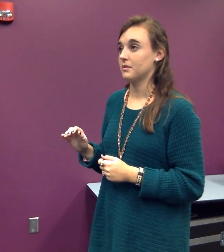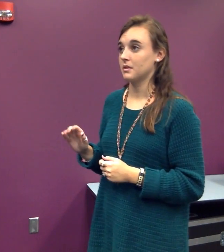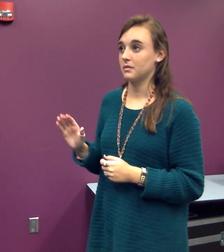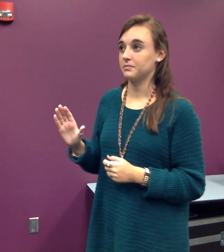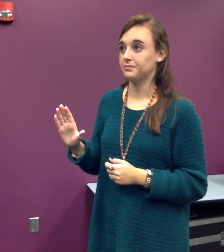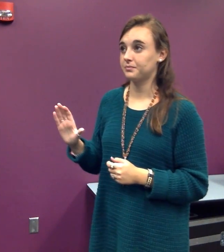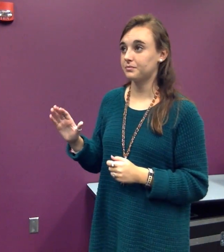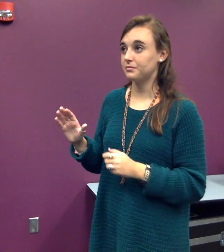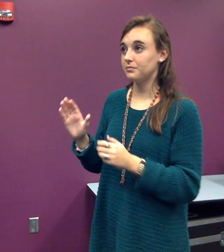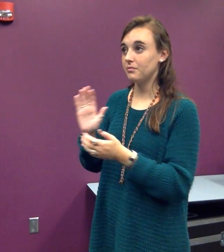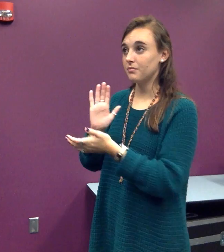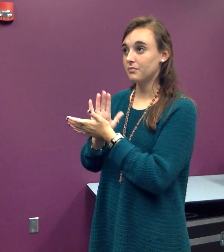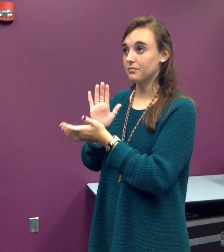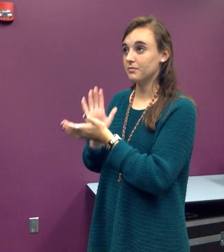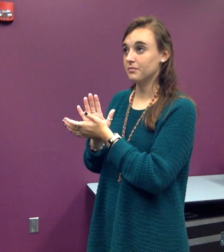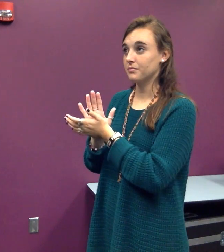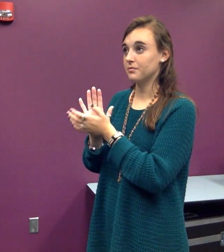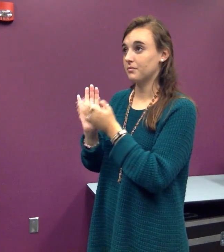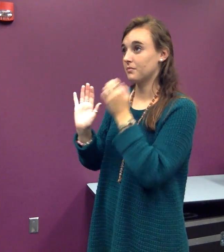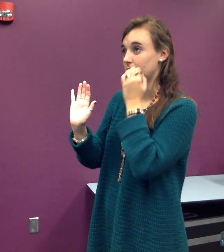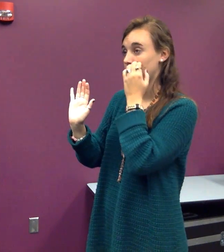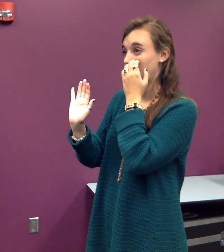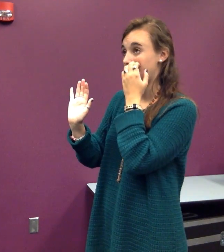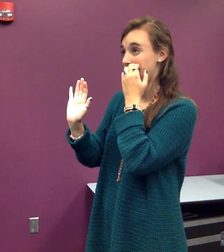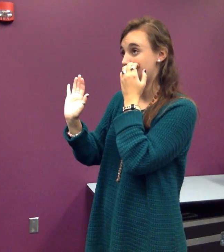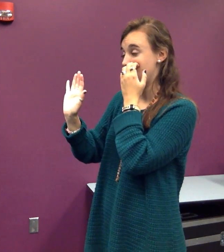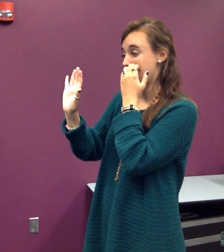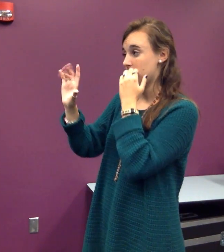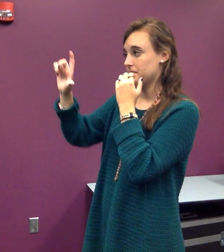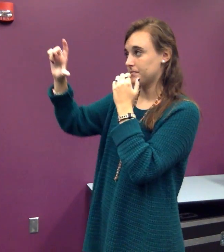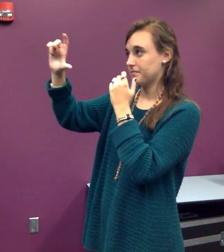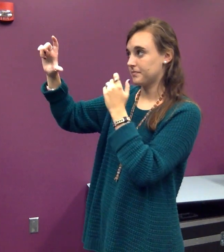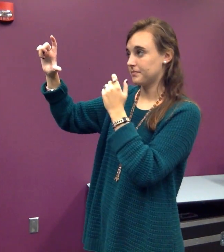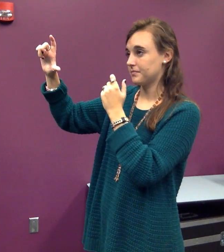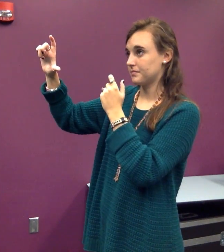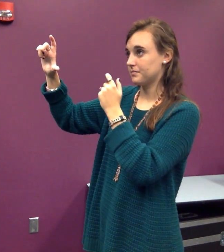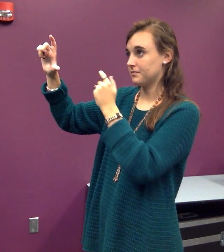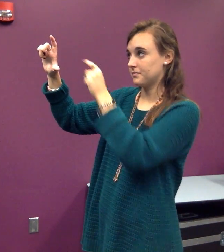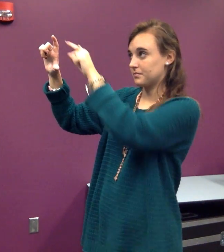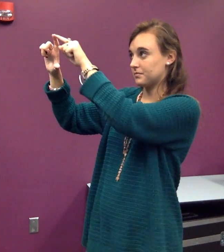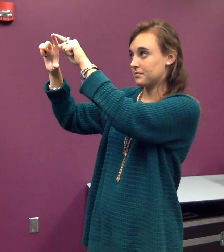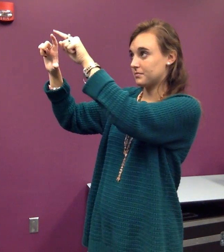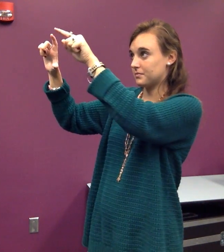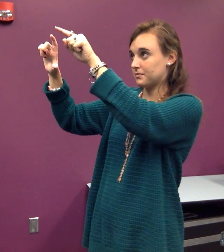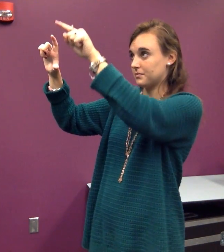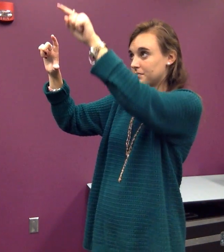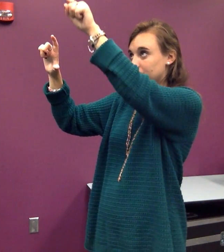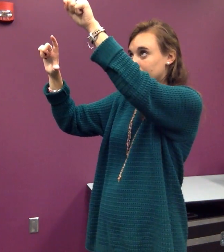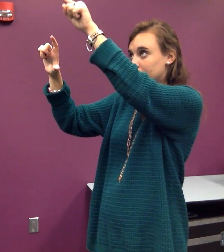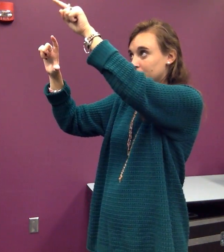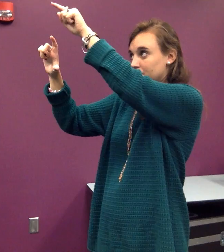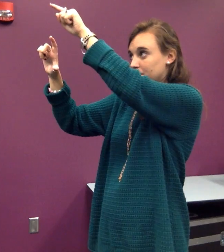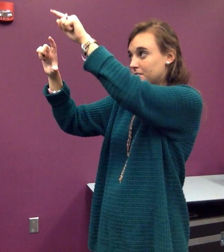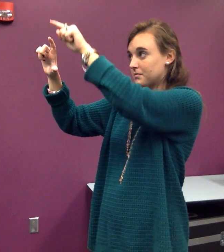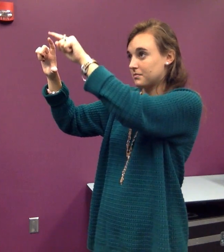please. Just like that. Put it underneath where I've written above eye level.